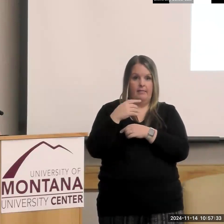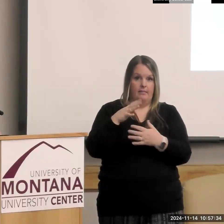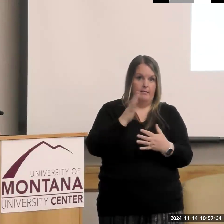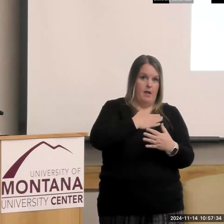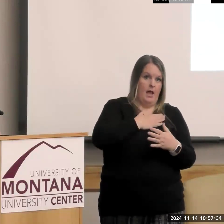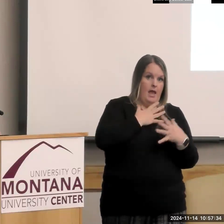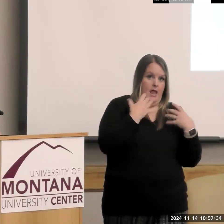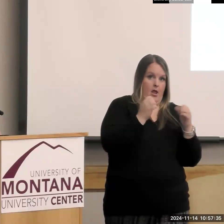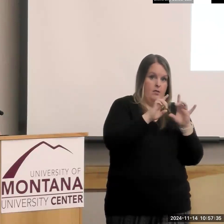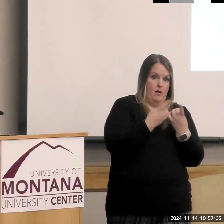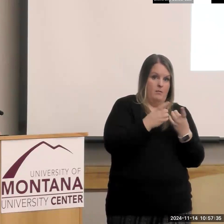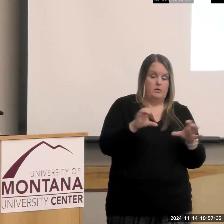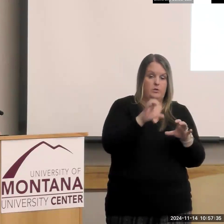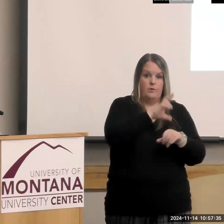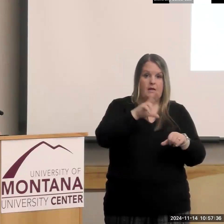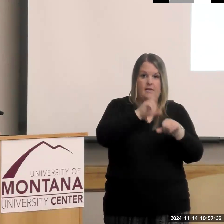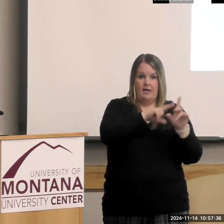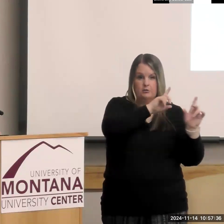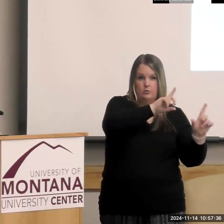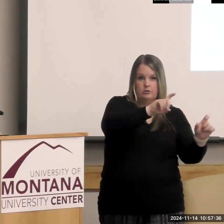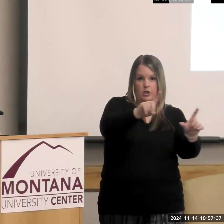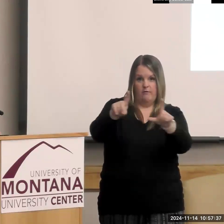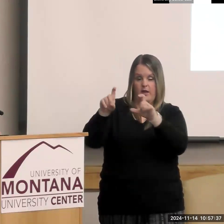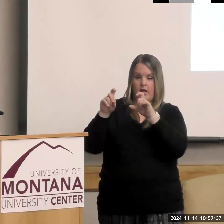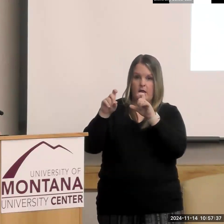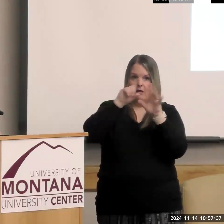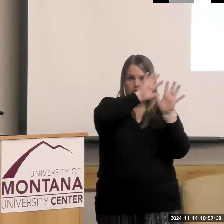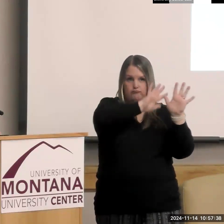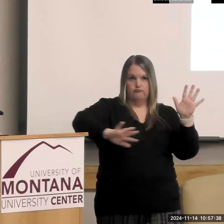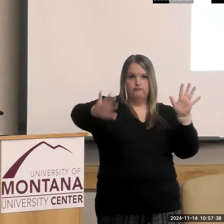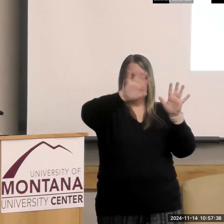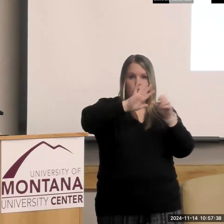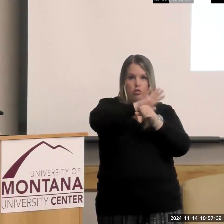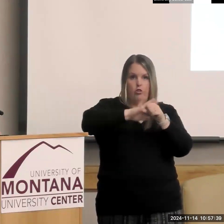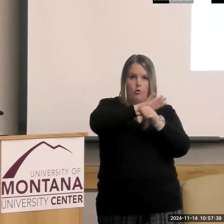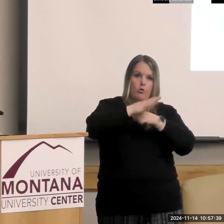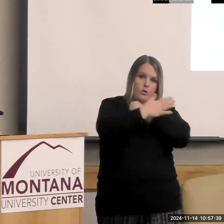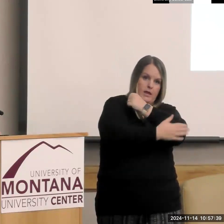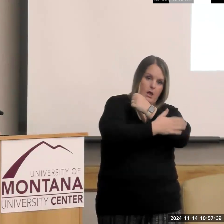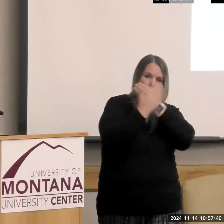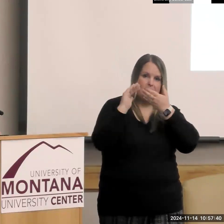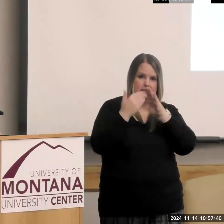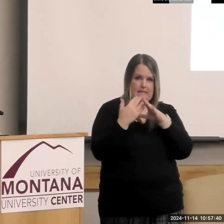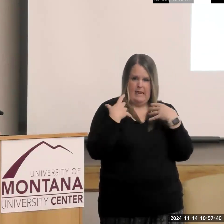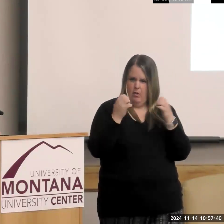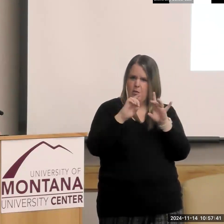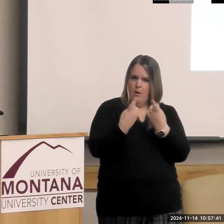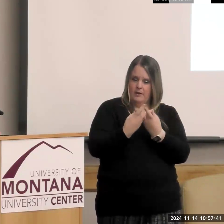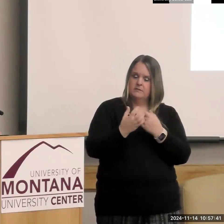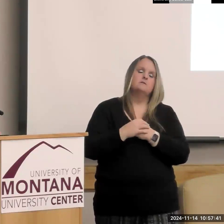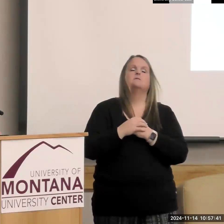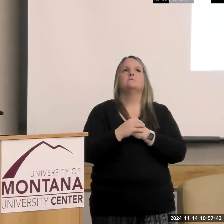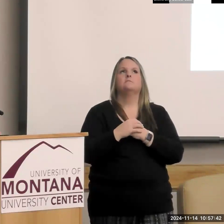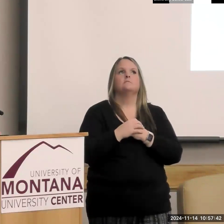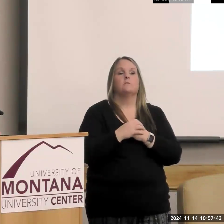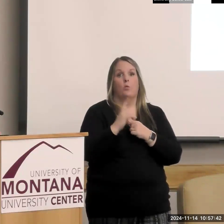to do a national survey of health departments, local health, county, city health departments. And one